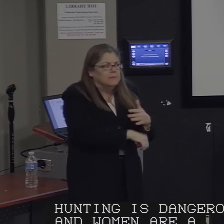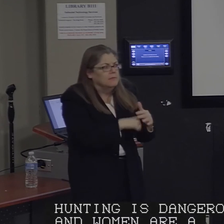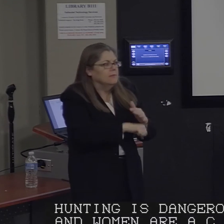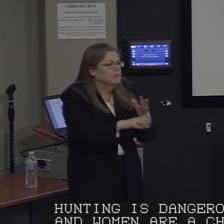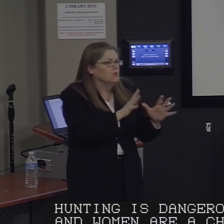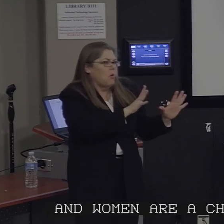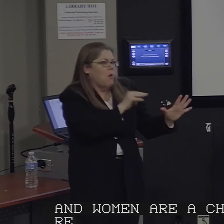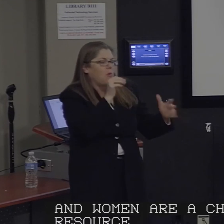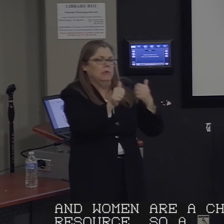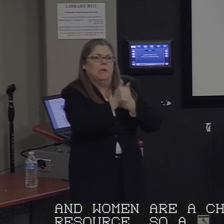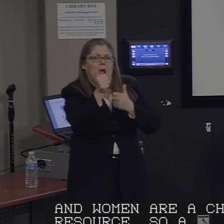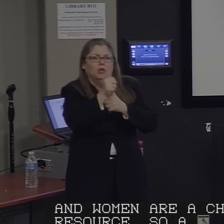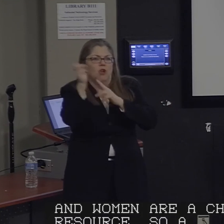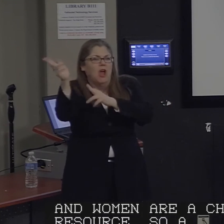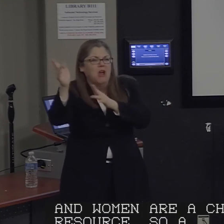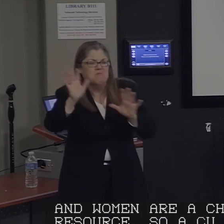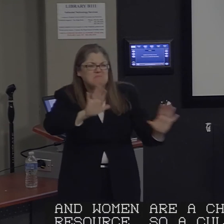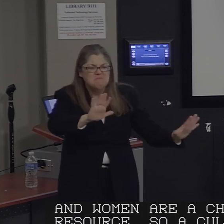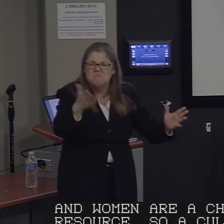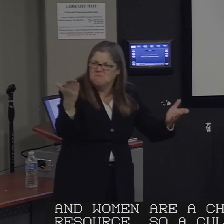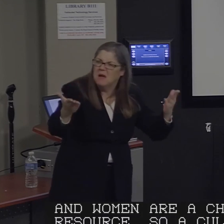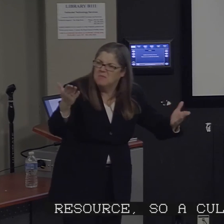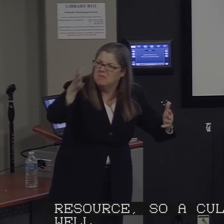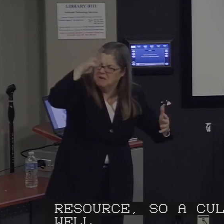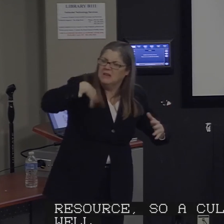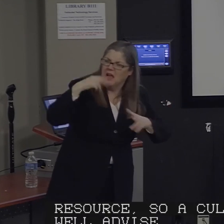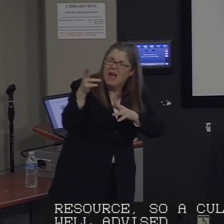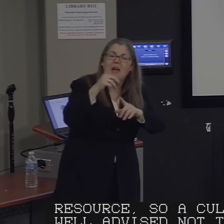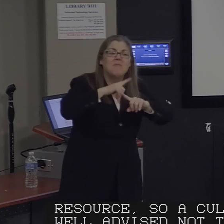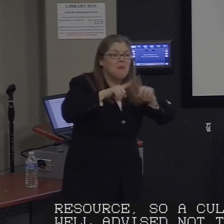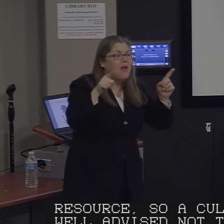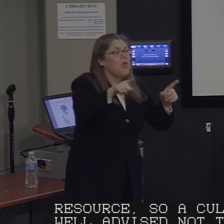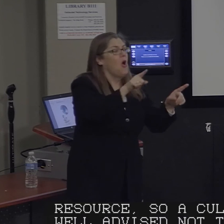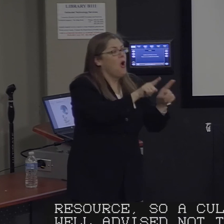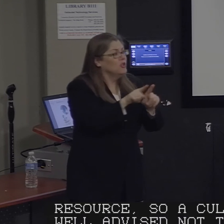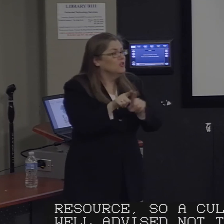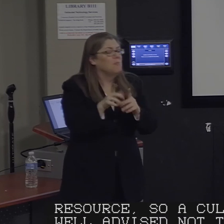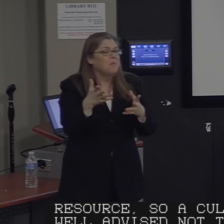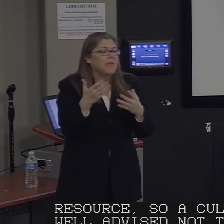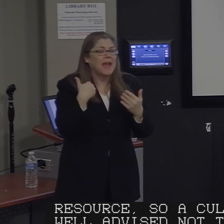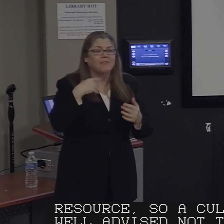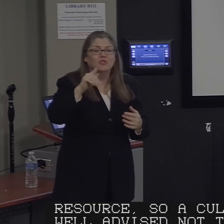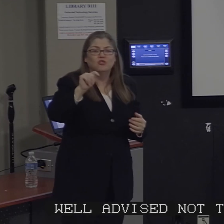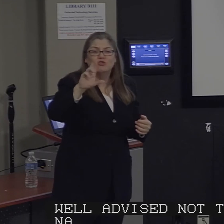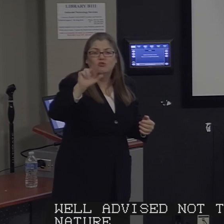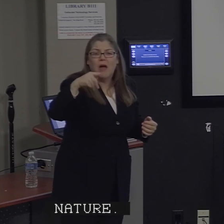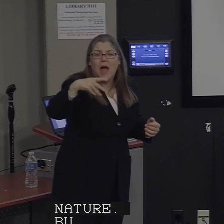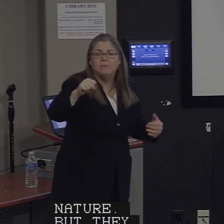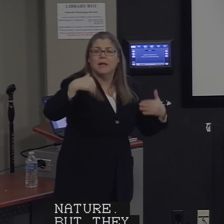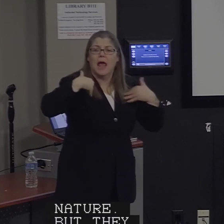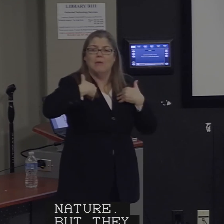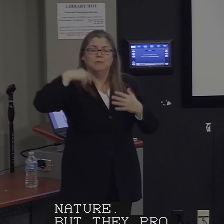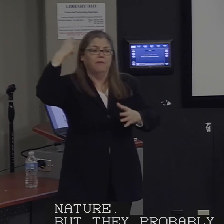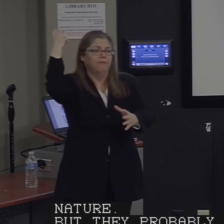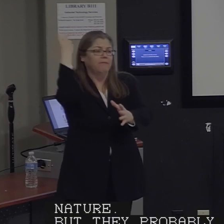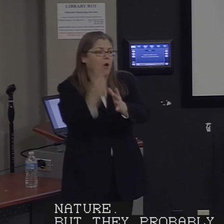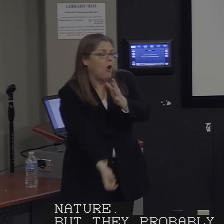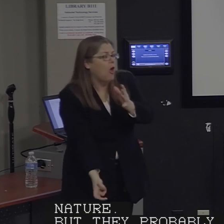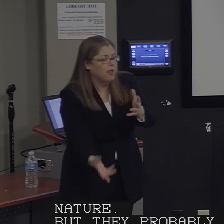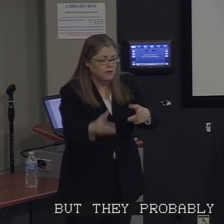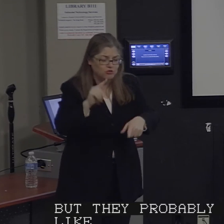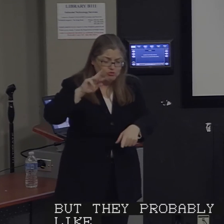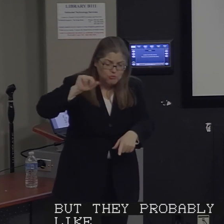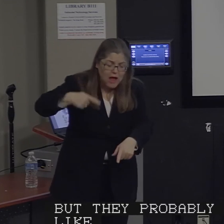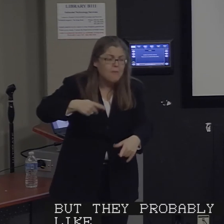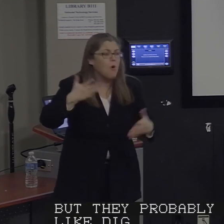in danger. But they probably did things like dig traps and have animals fall into it or wait for them to come